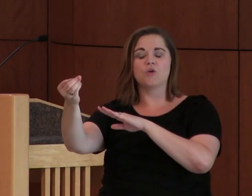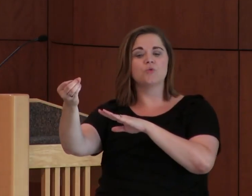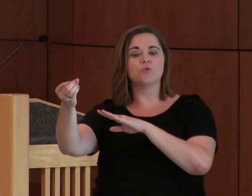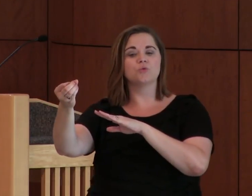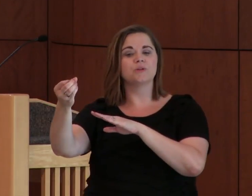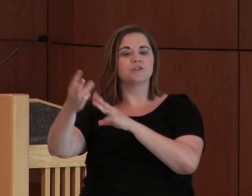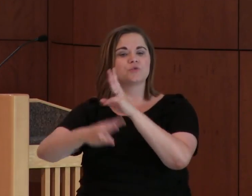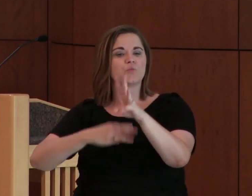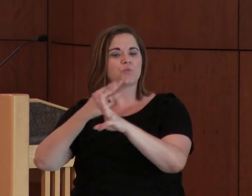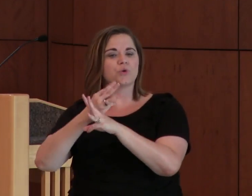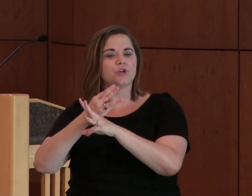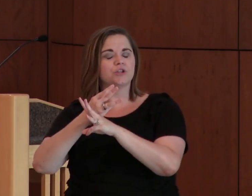at us,